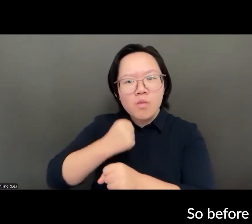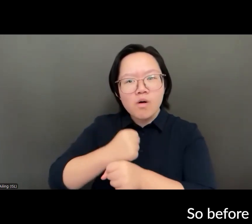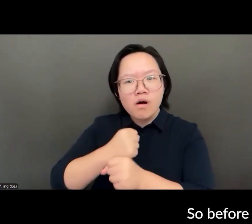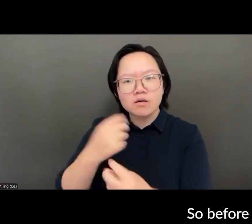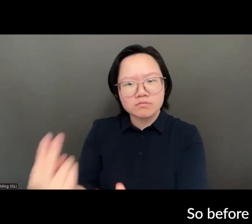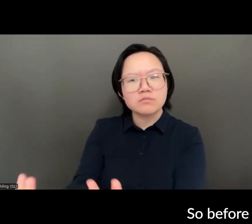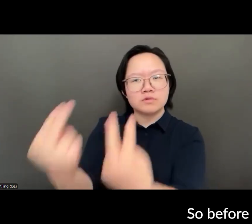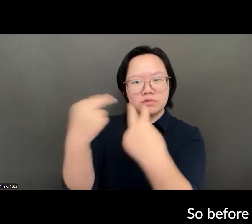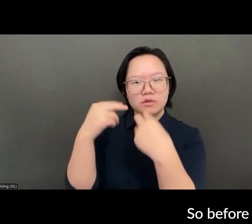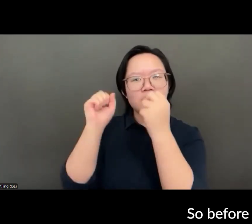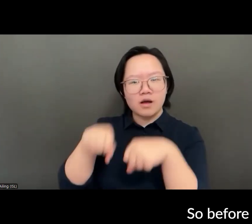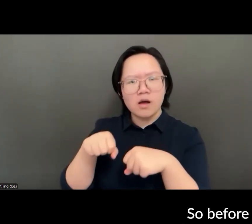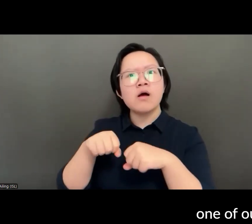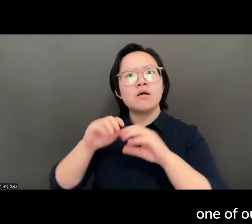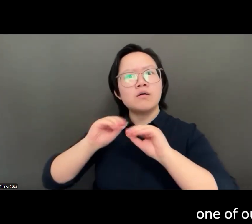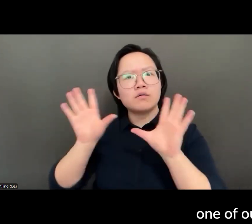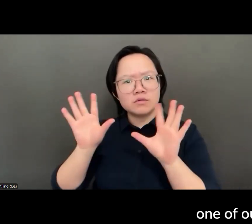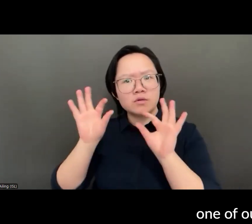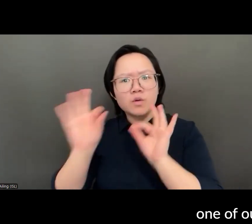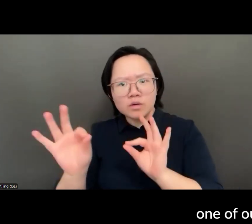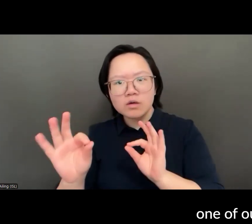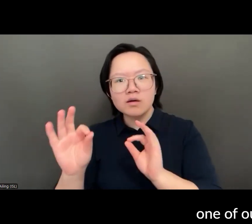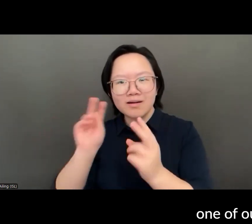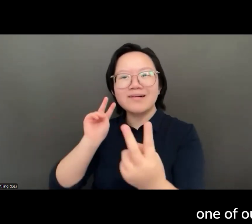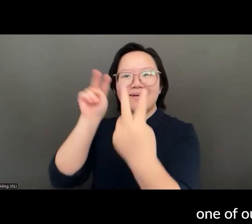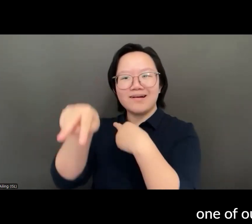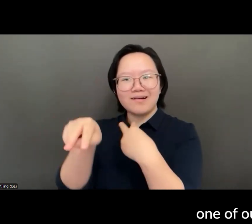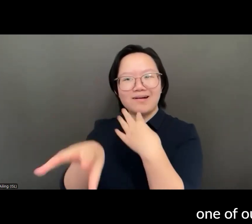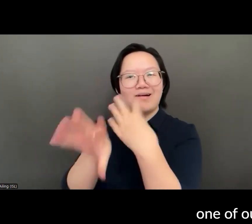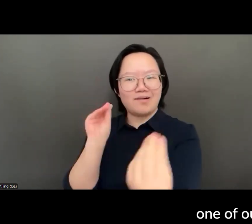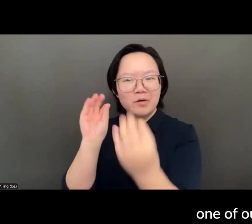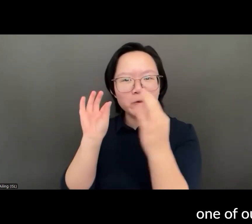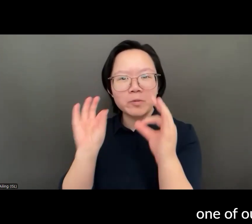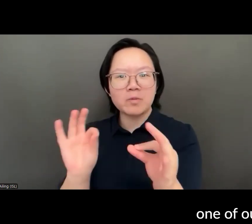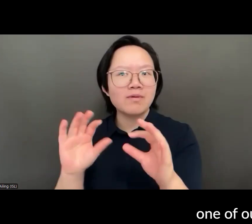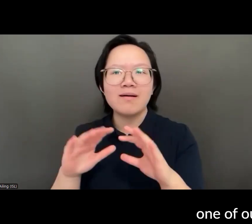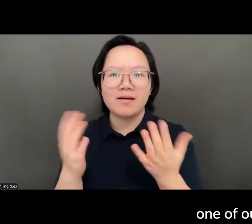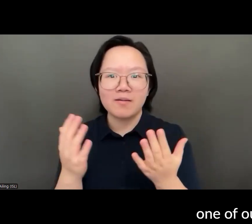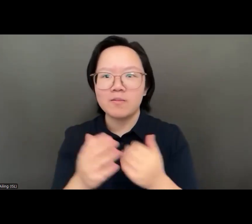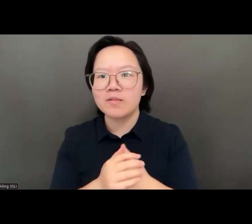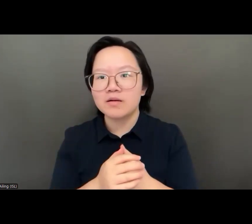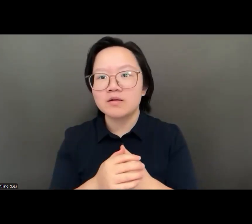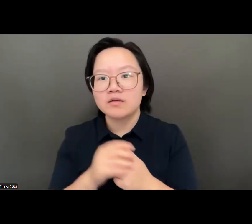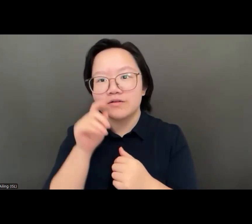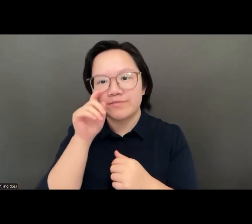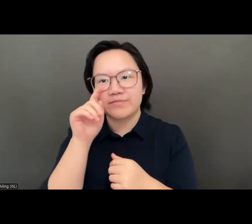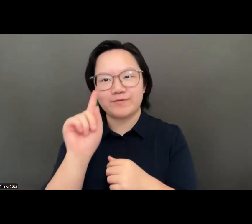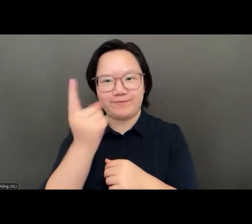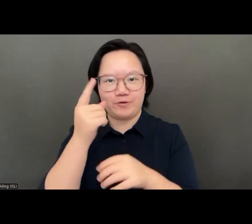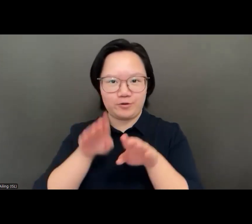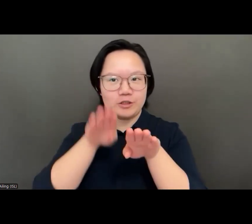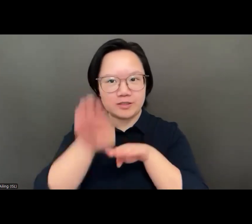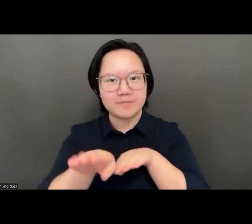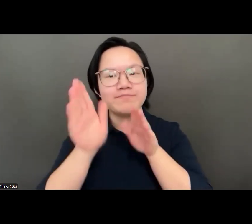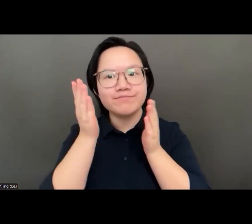our intervention in the home-based support, one of our beneficiaries was kept in the cow shed. When we